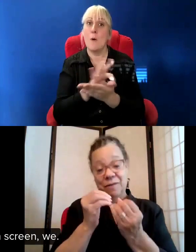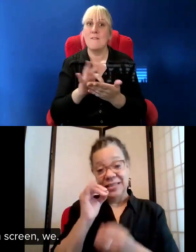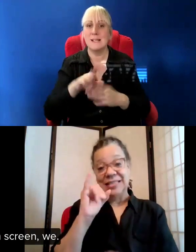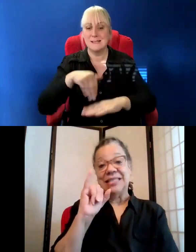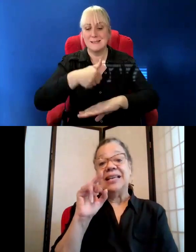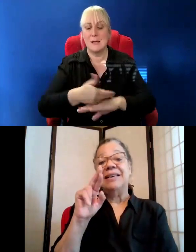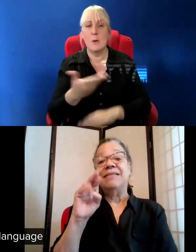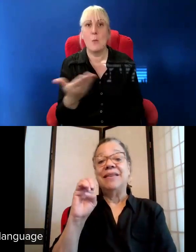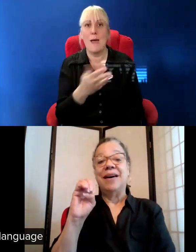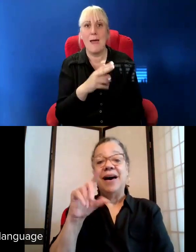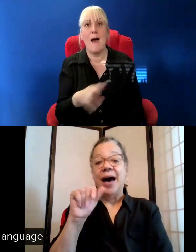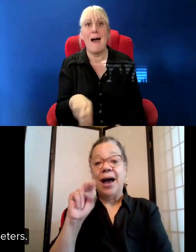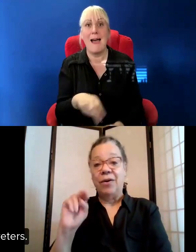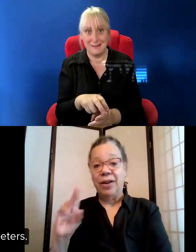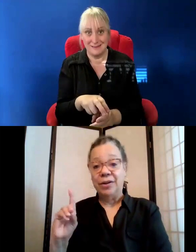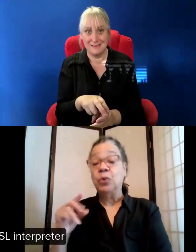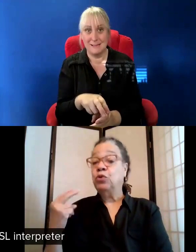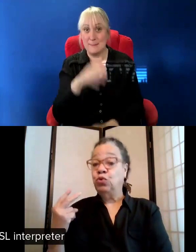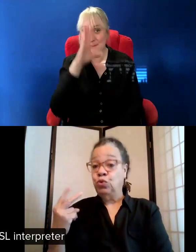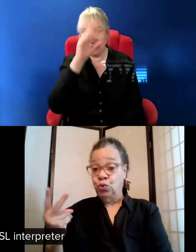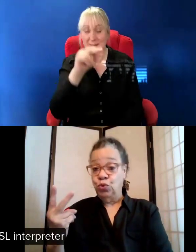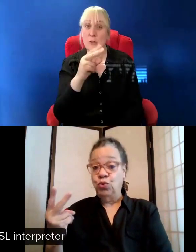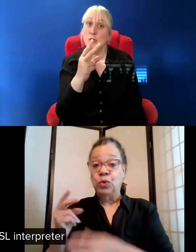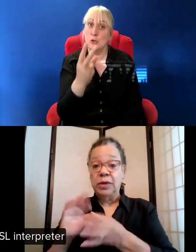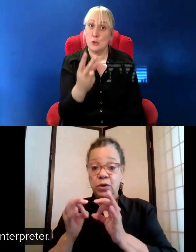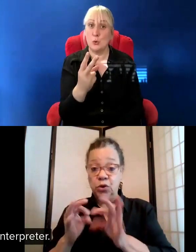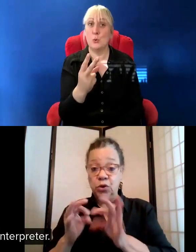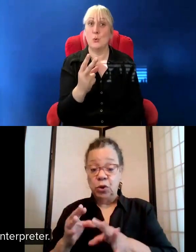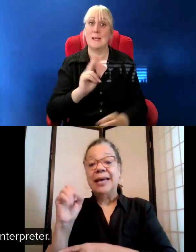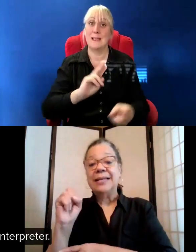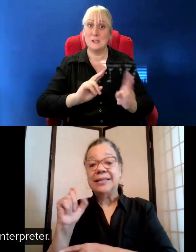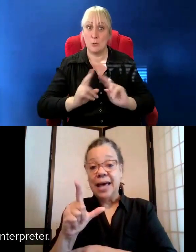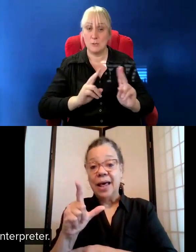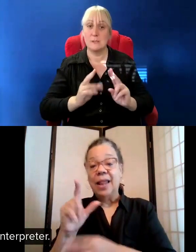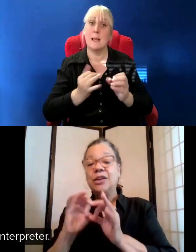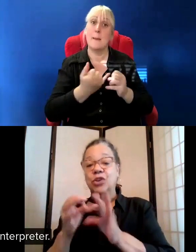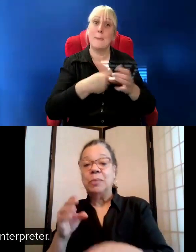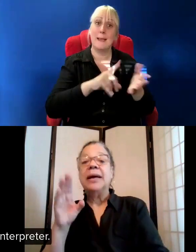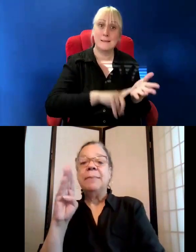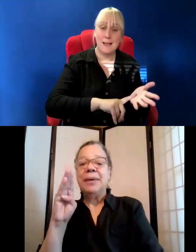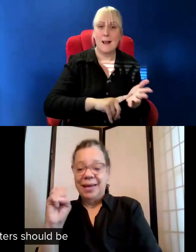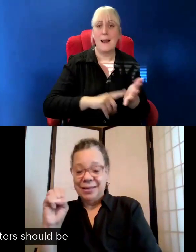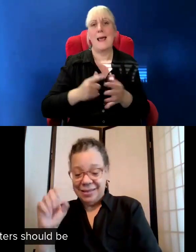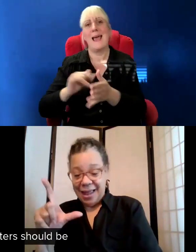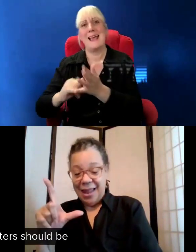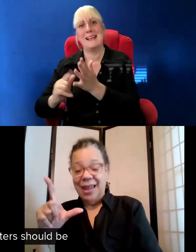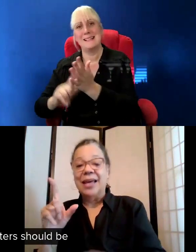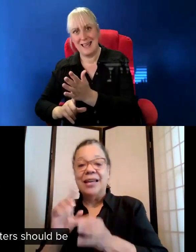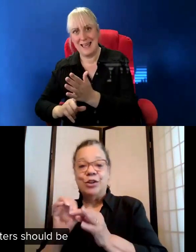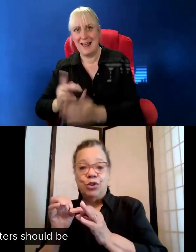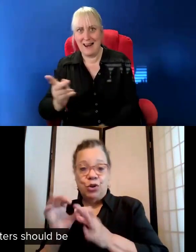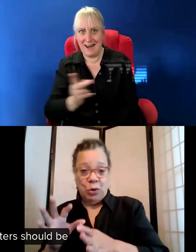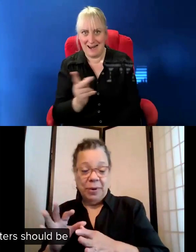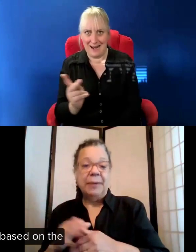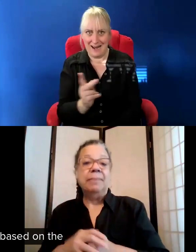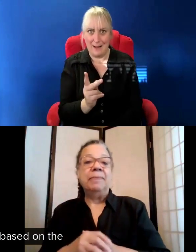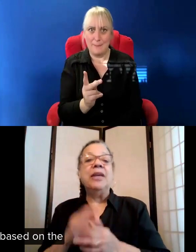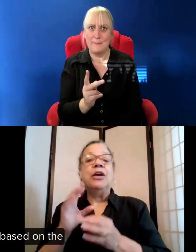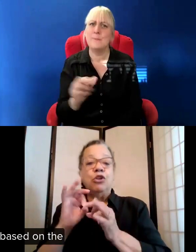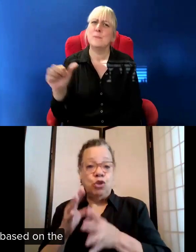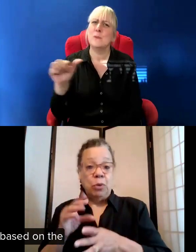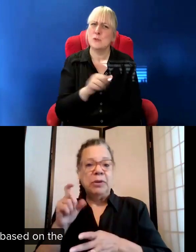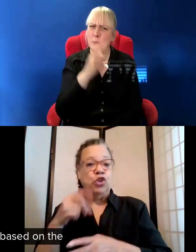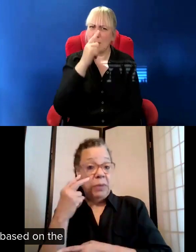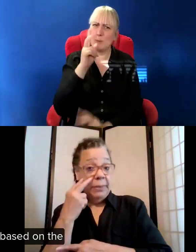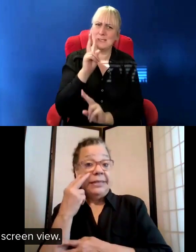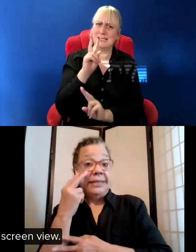us on screen we have two sign language interpreters. We have an ASL interpreter and a BSL interpreter. These interpreters should be visible to